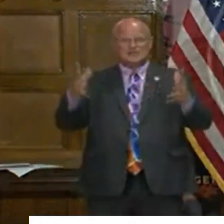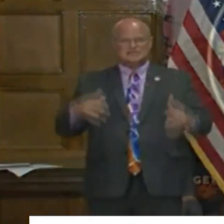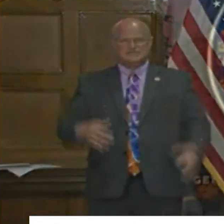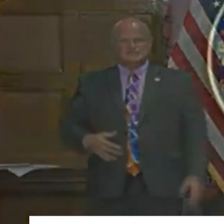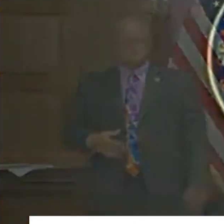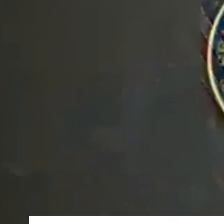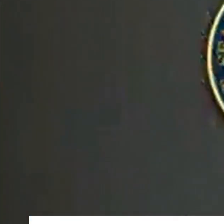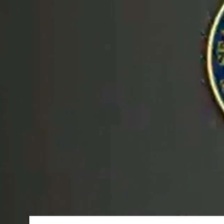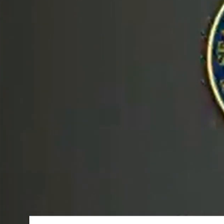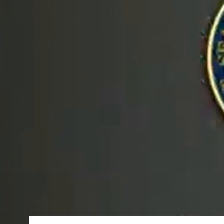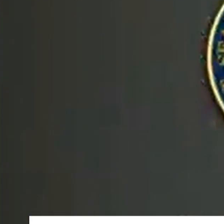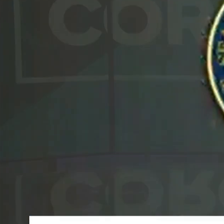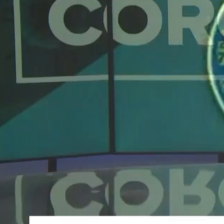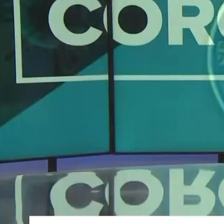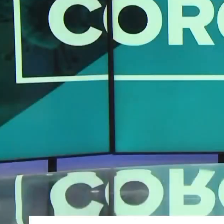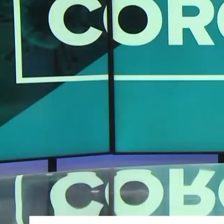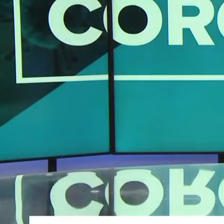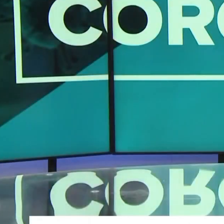much.